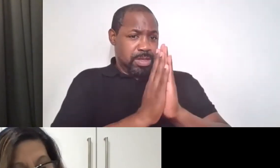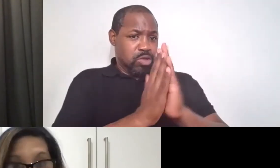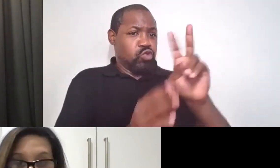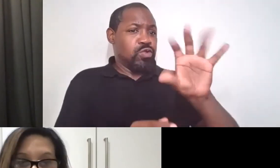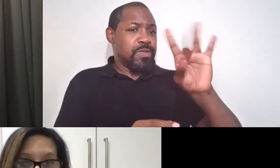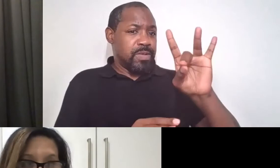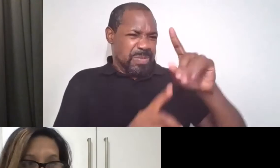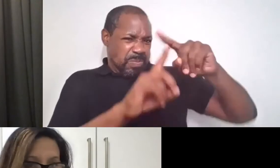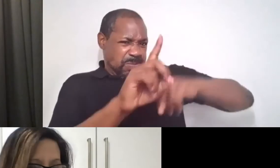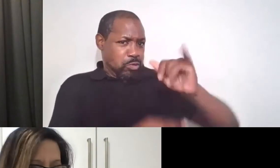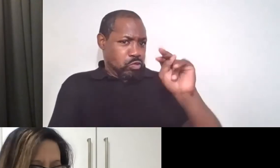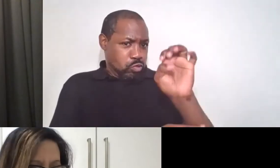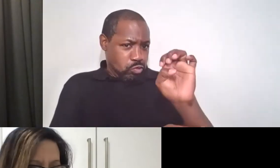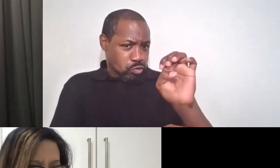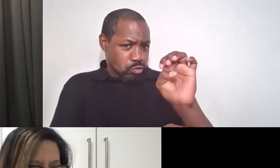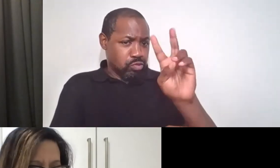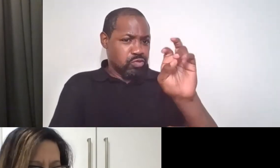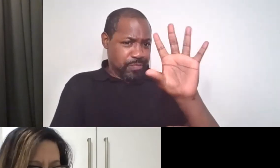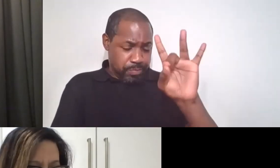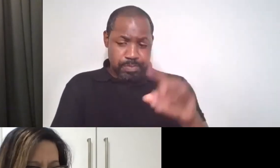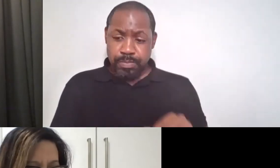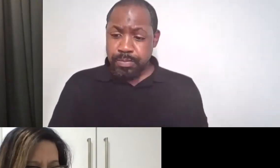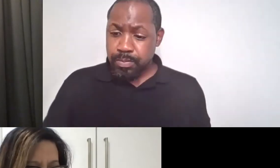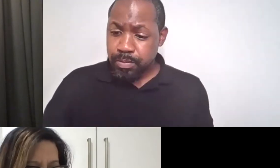258 requests for the month of June.